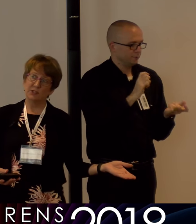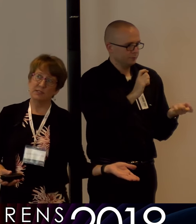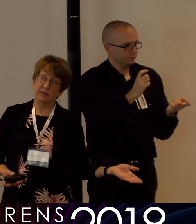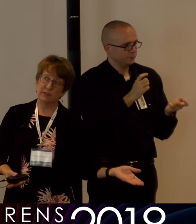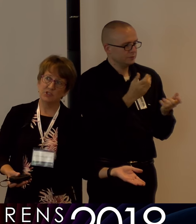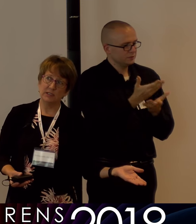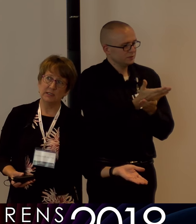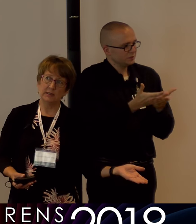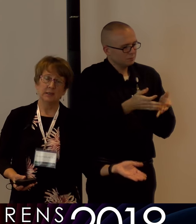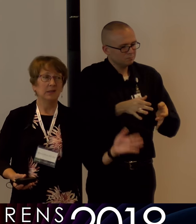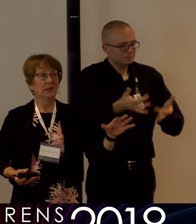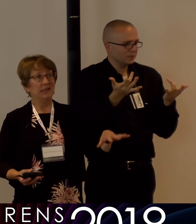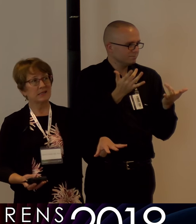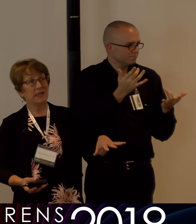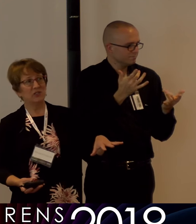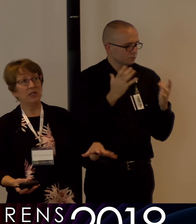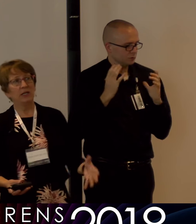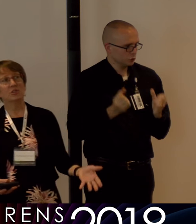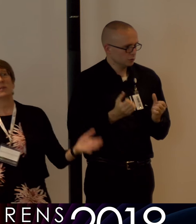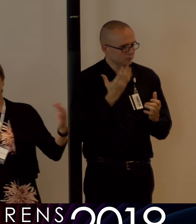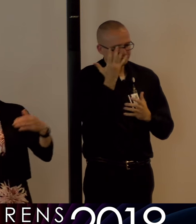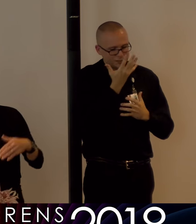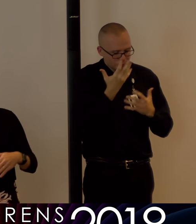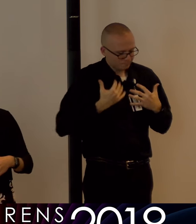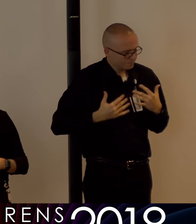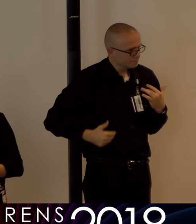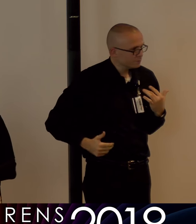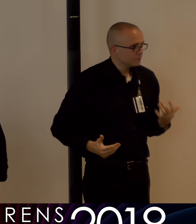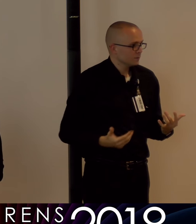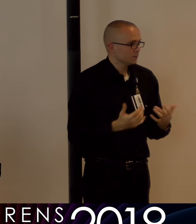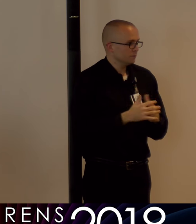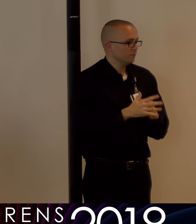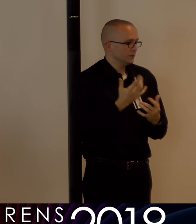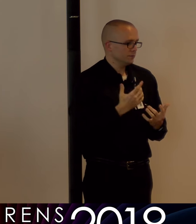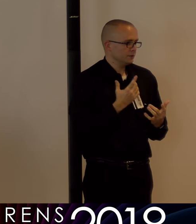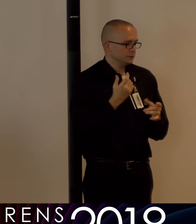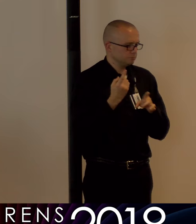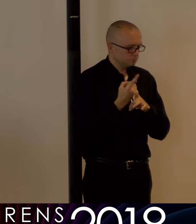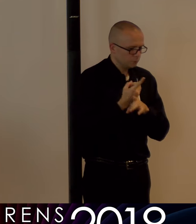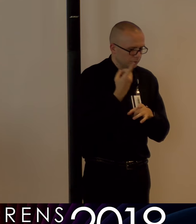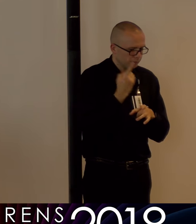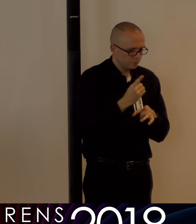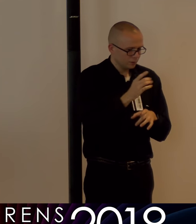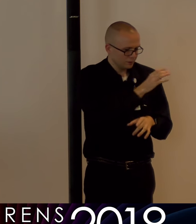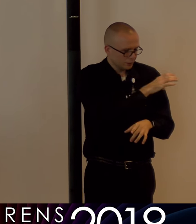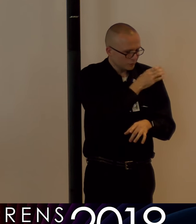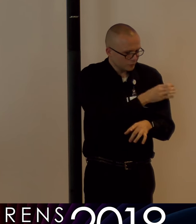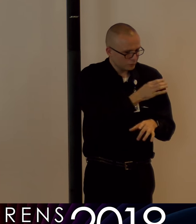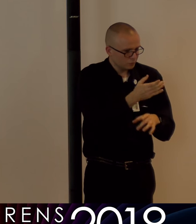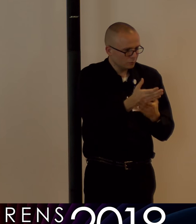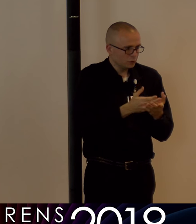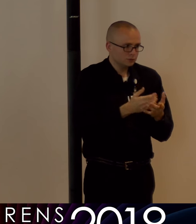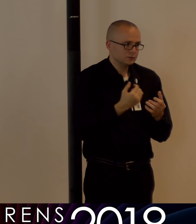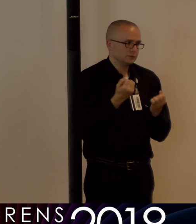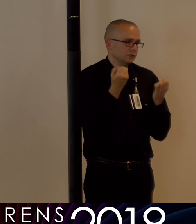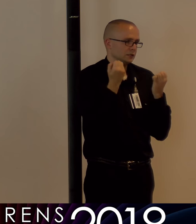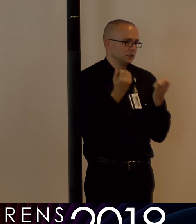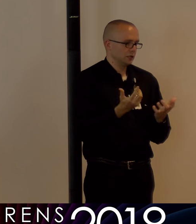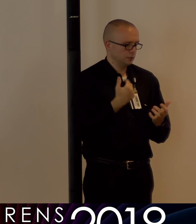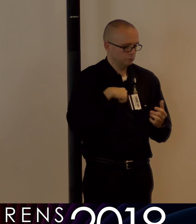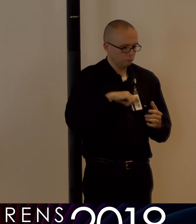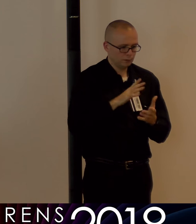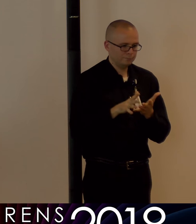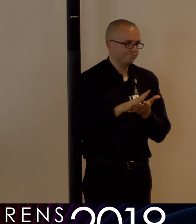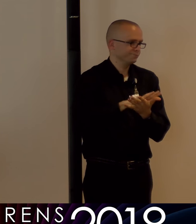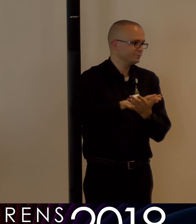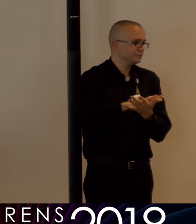in the CHD7 gene. Is that change sufficient to explain their clinical features? There's a lot we don't yet understand. And some of that's going